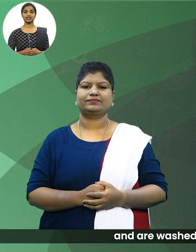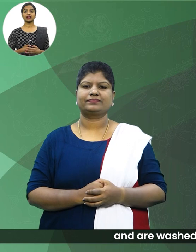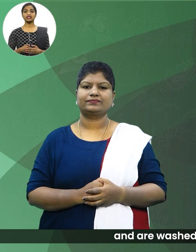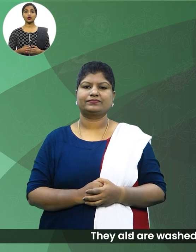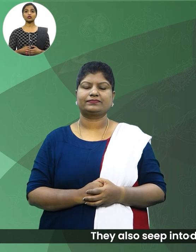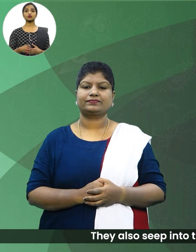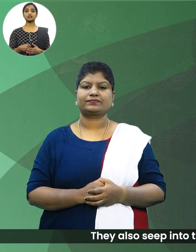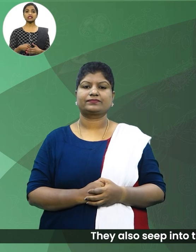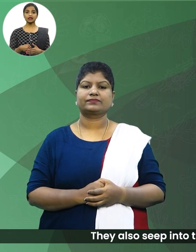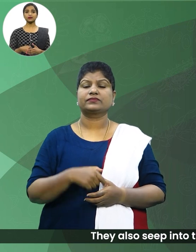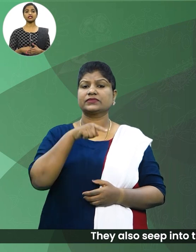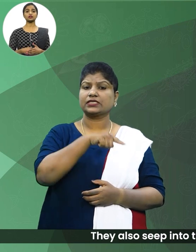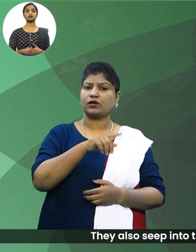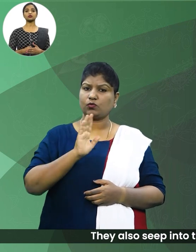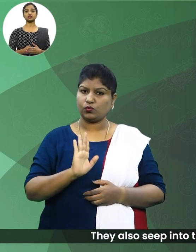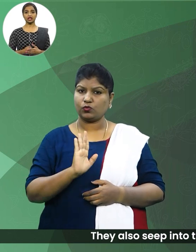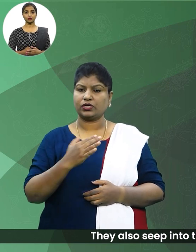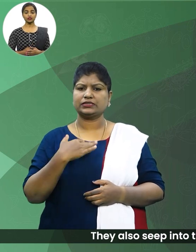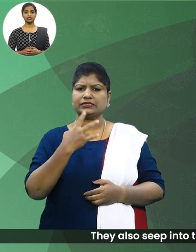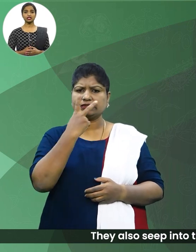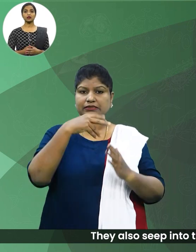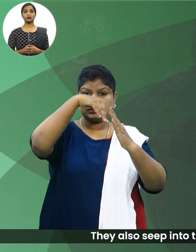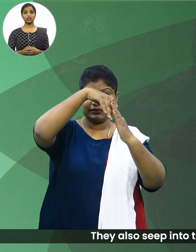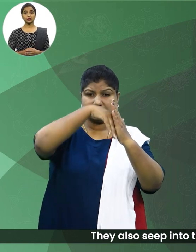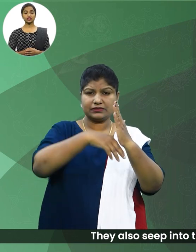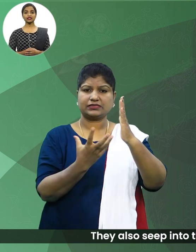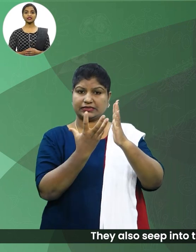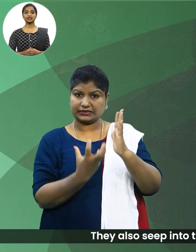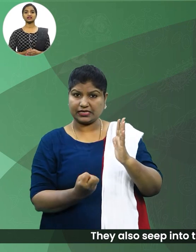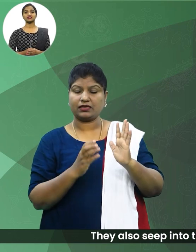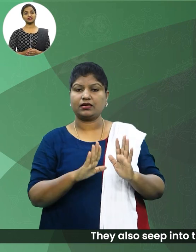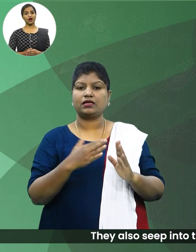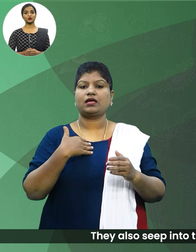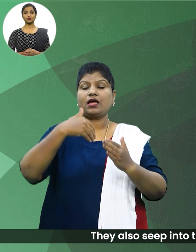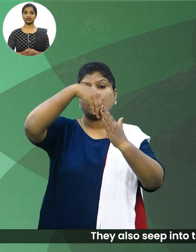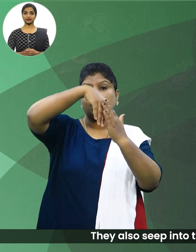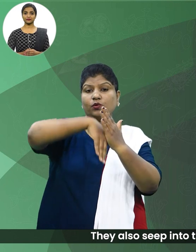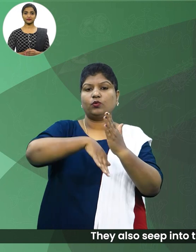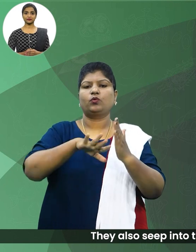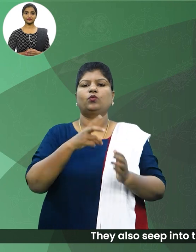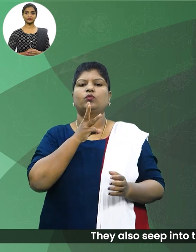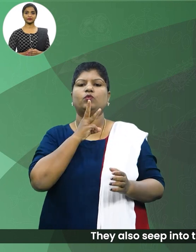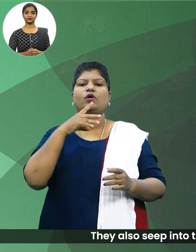They also seep into the ground, polluting groundwater.